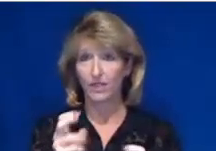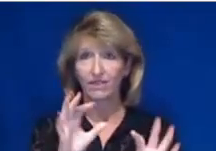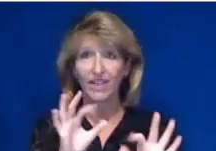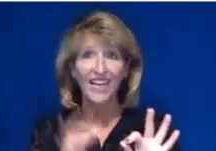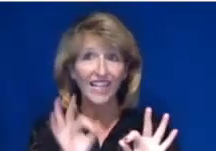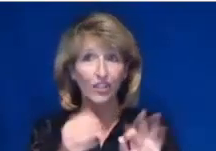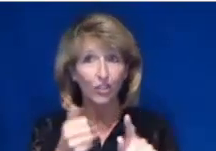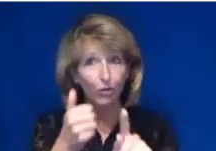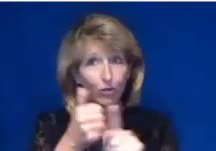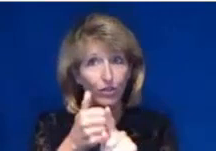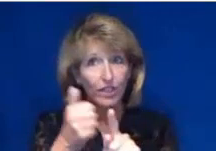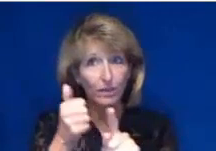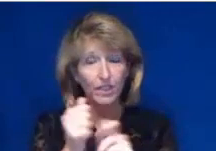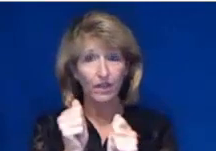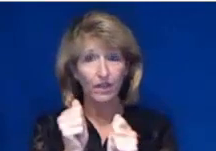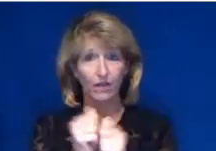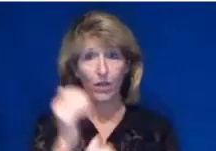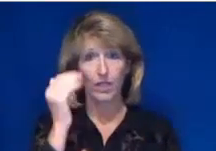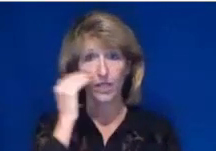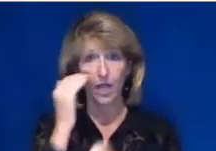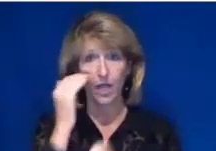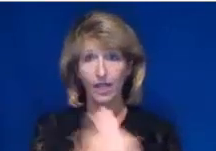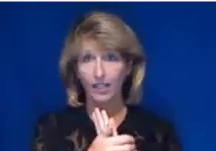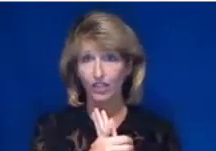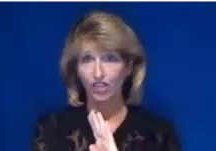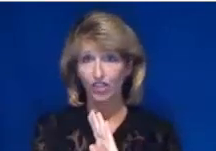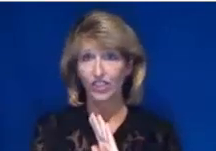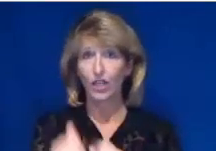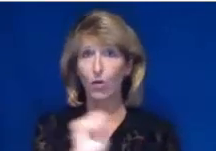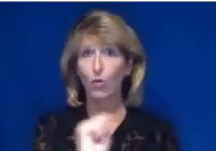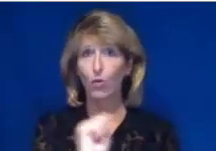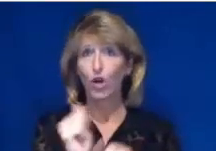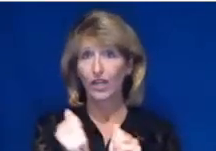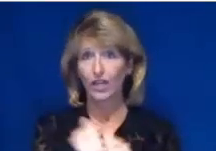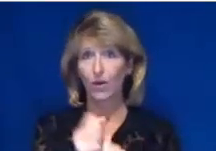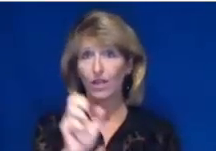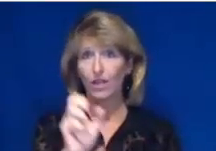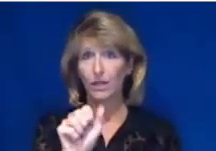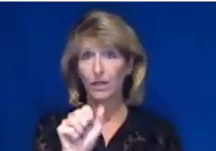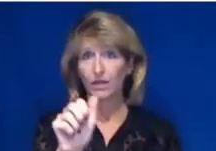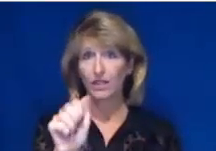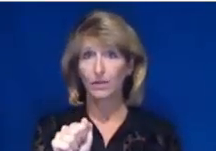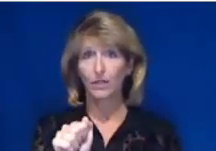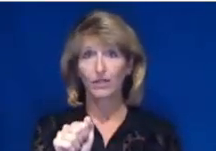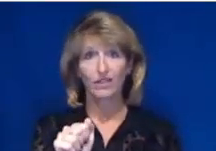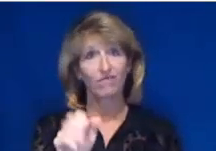use an interpreter, once an interpreter is introduced, there may be an impact that's negative.